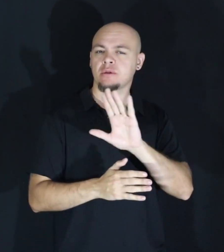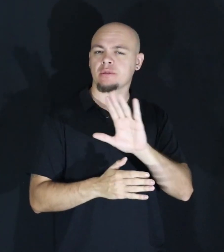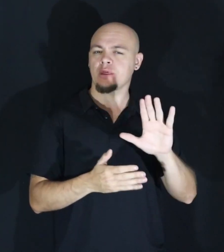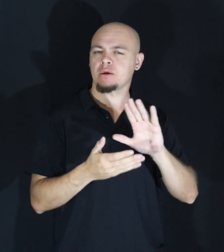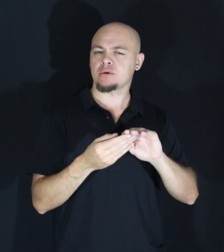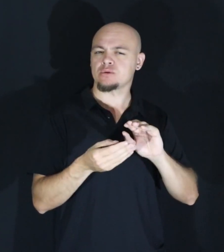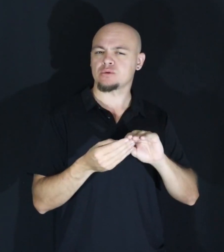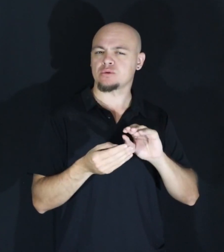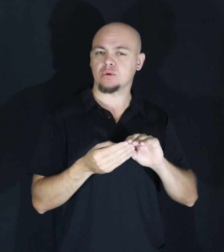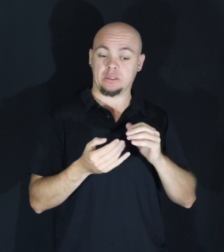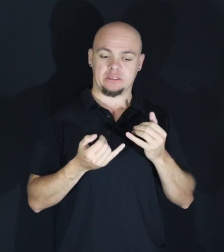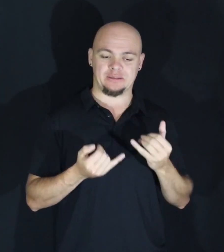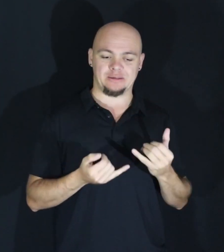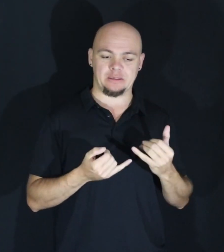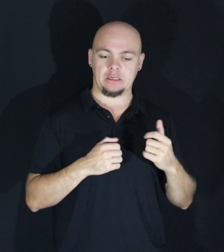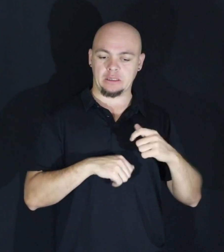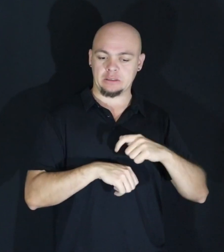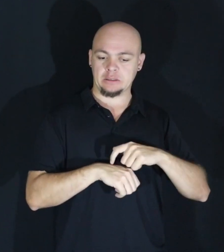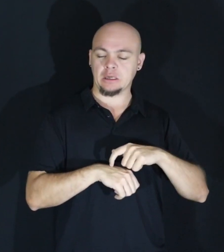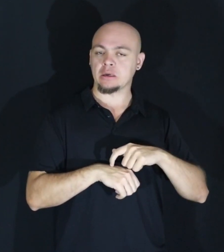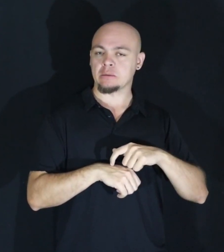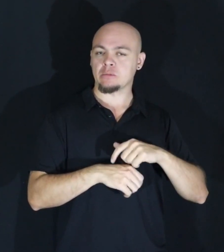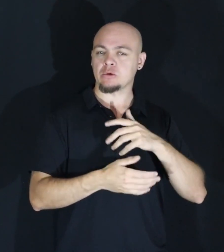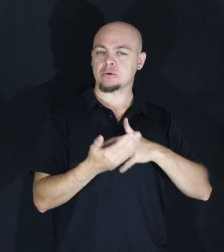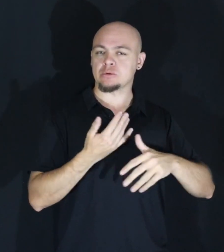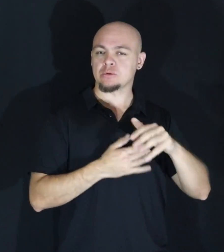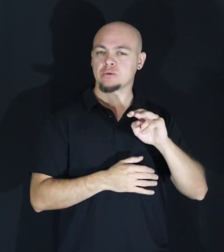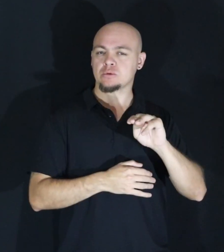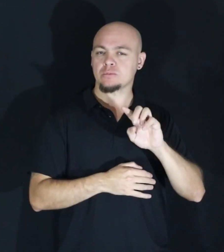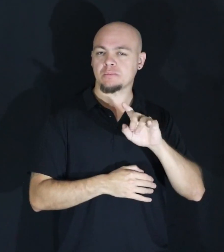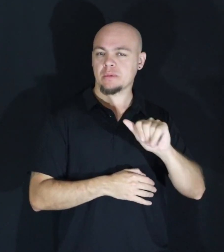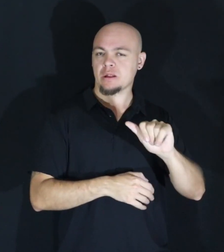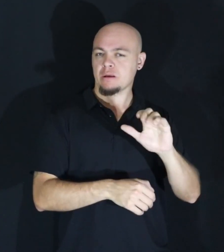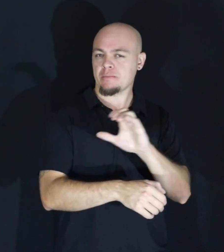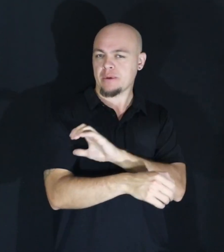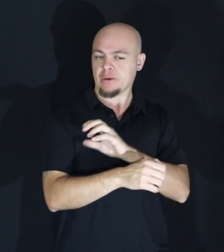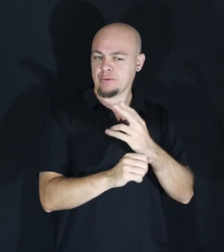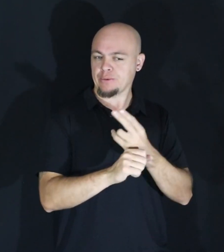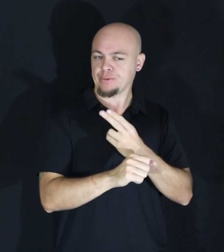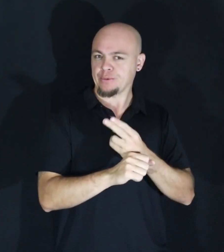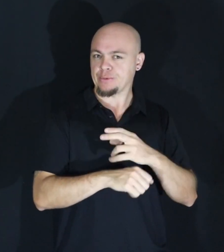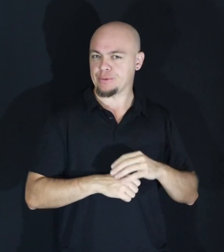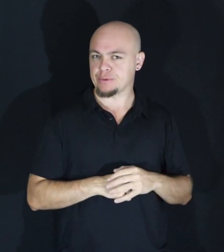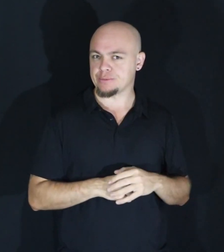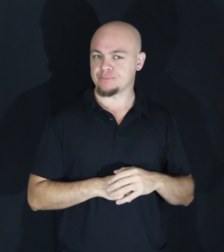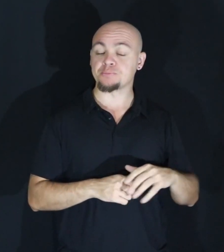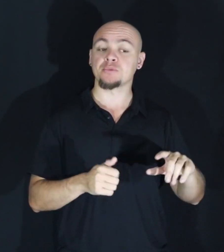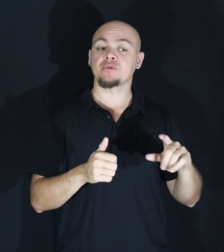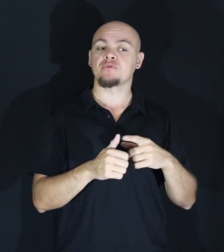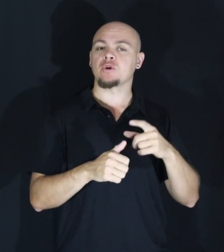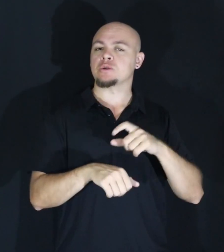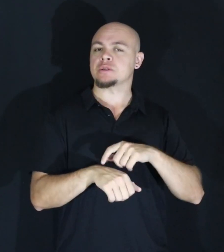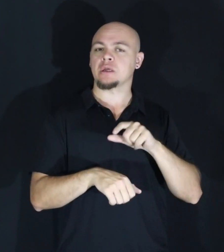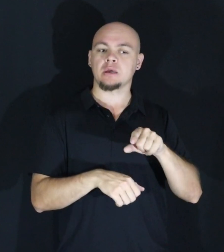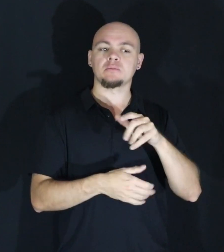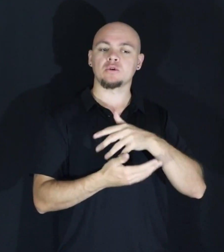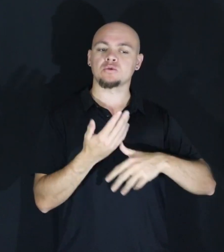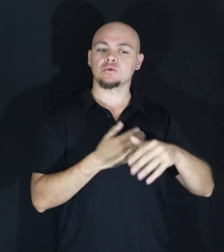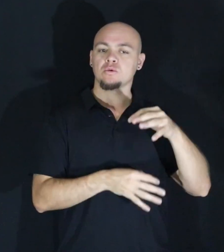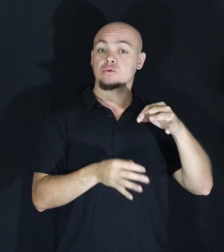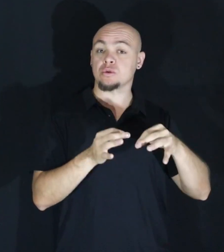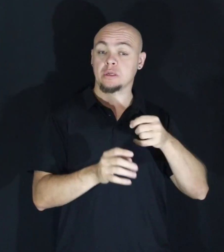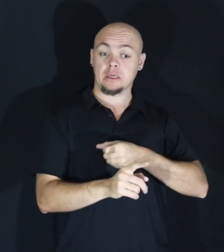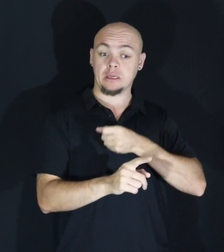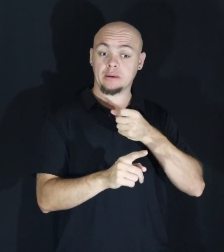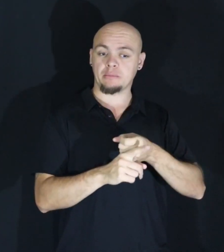would feel like in today's time with the power of social media. Now think about the first time you saw social justice impact